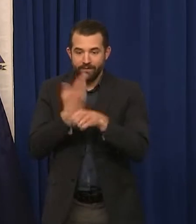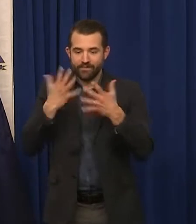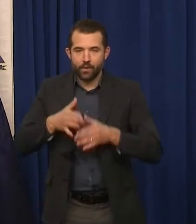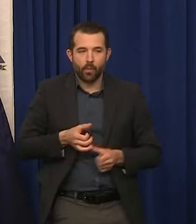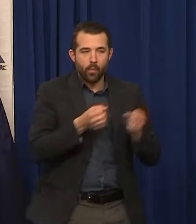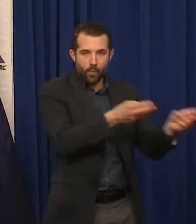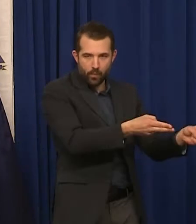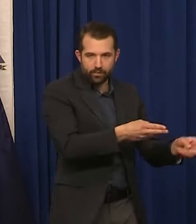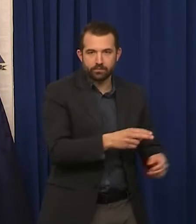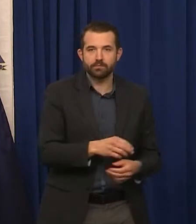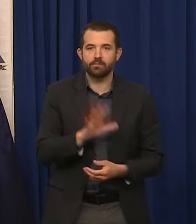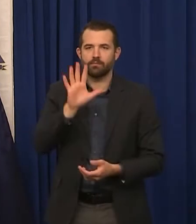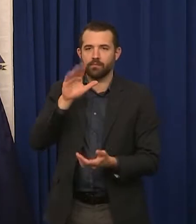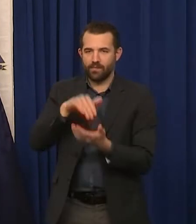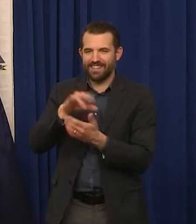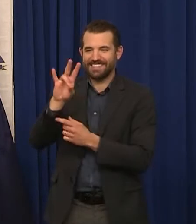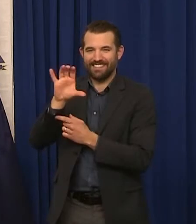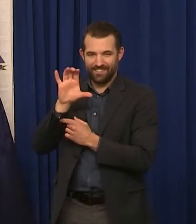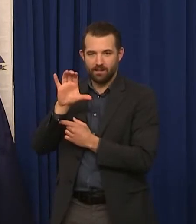surgical gowns.